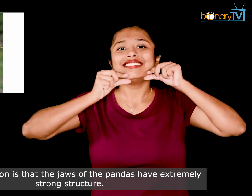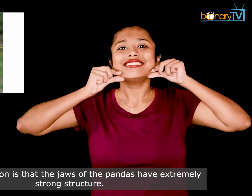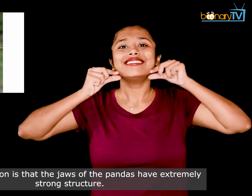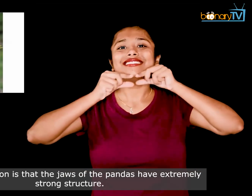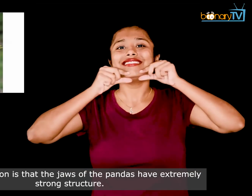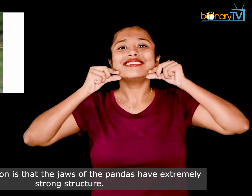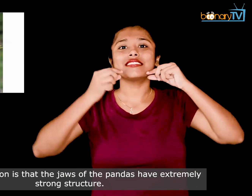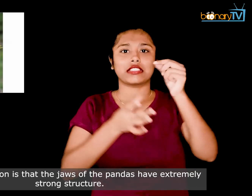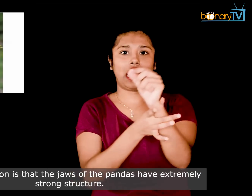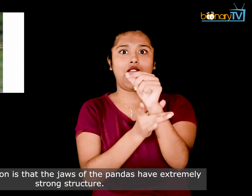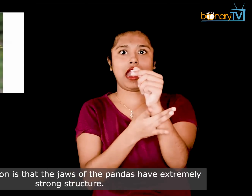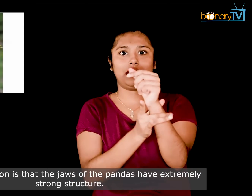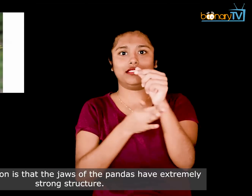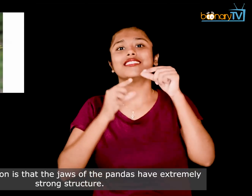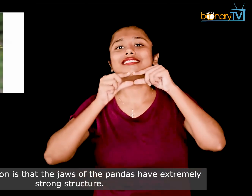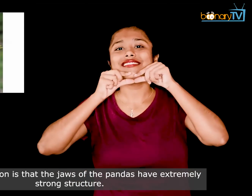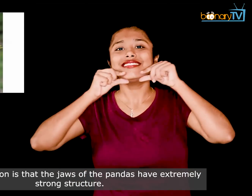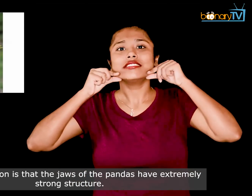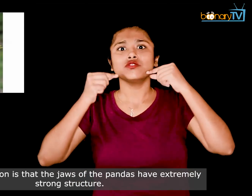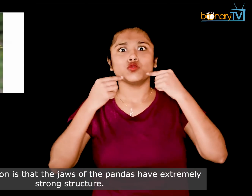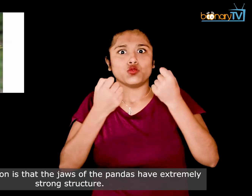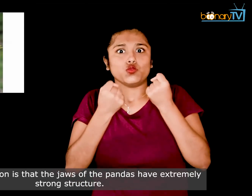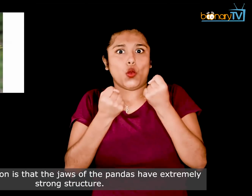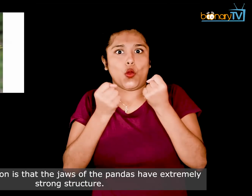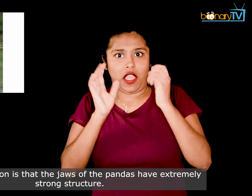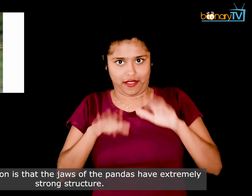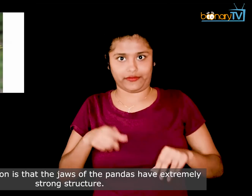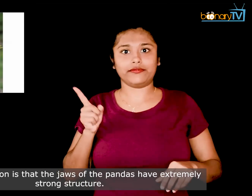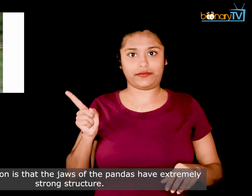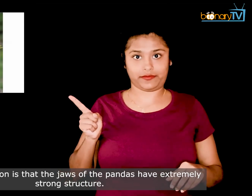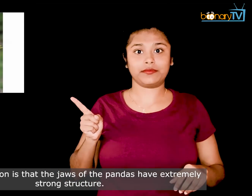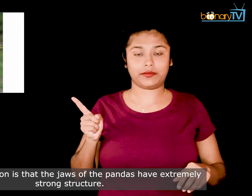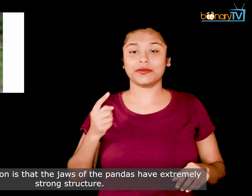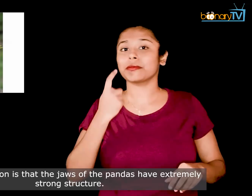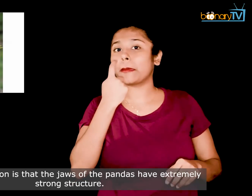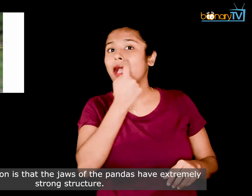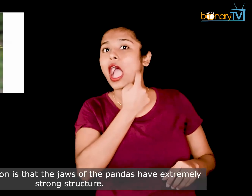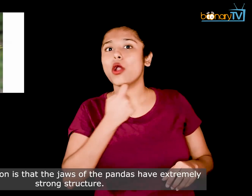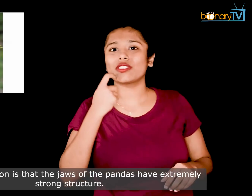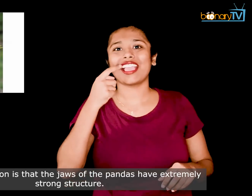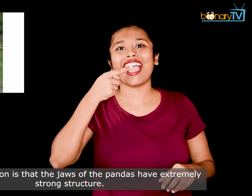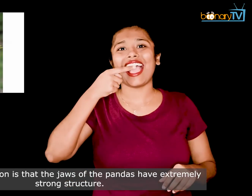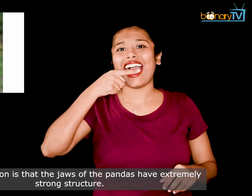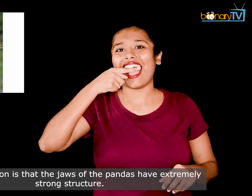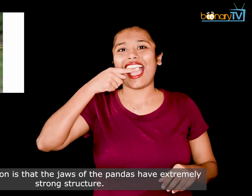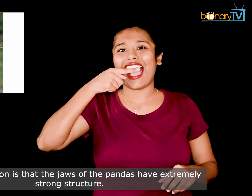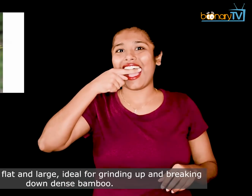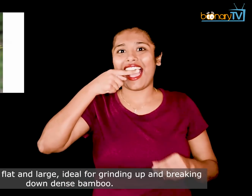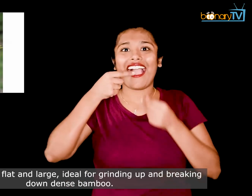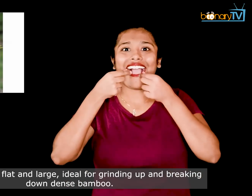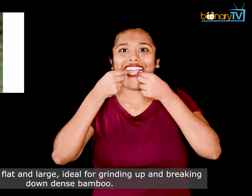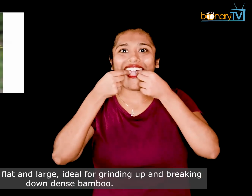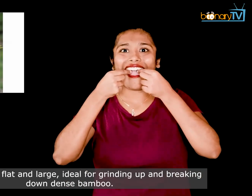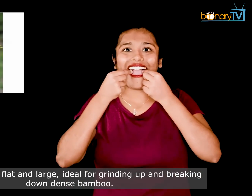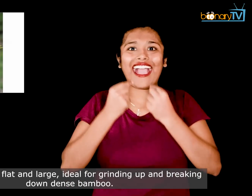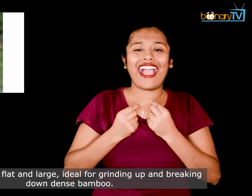pandas have extremely strong structure. Their teeth are